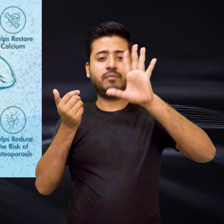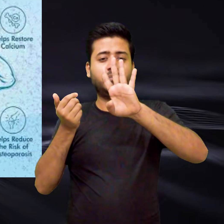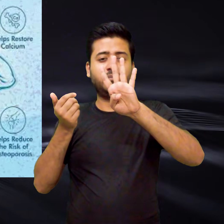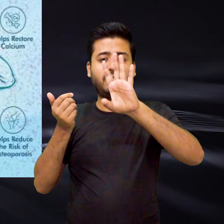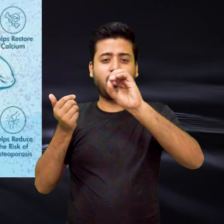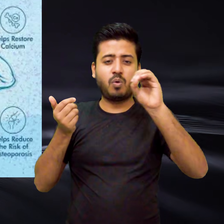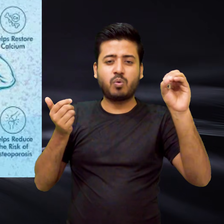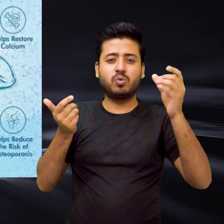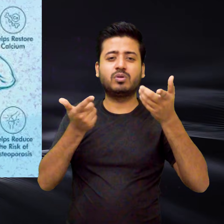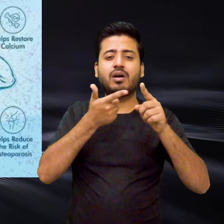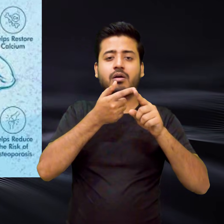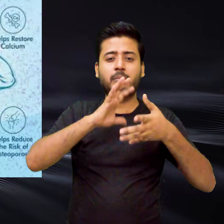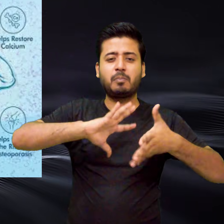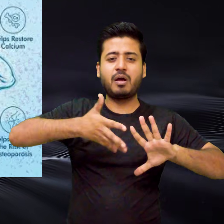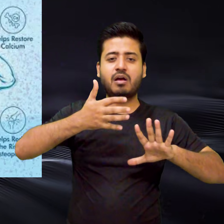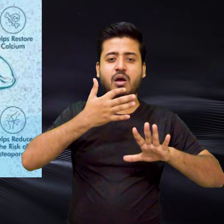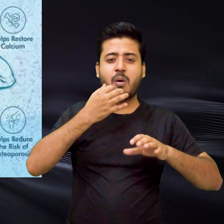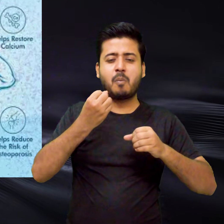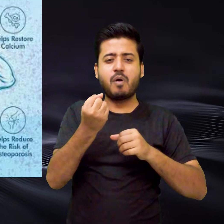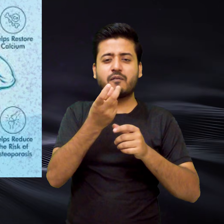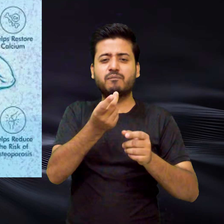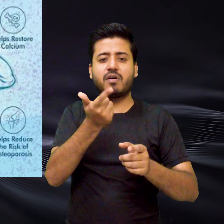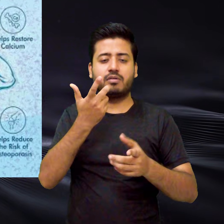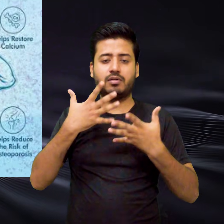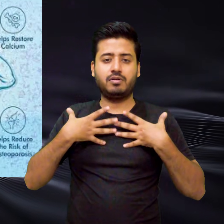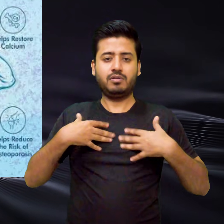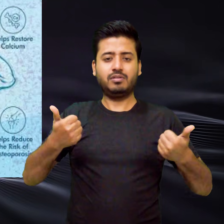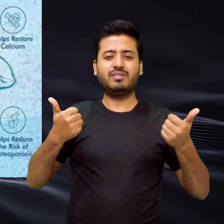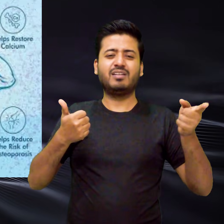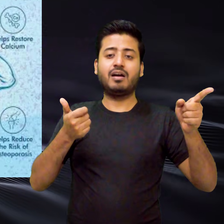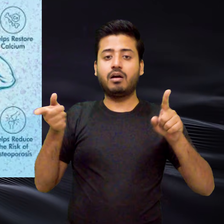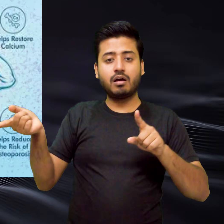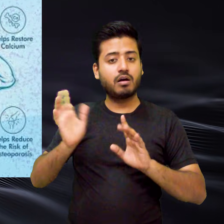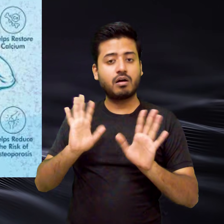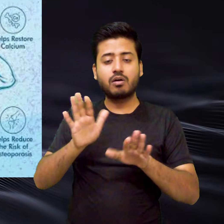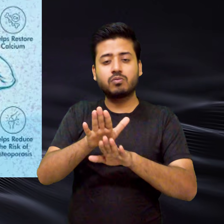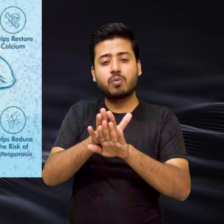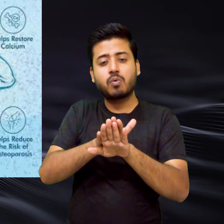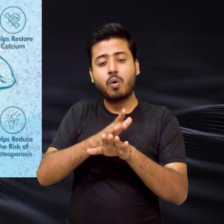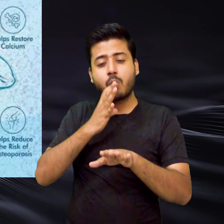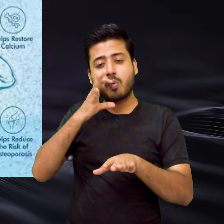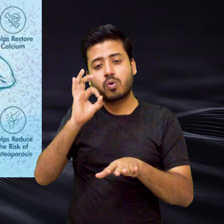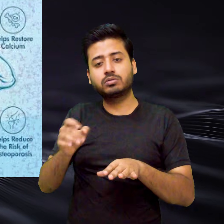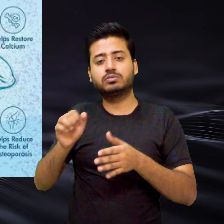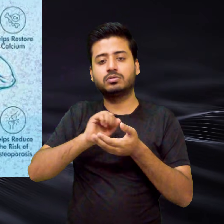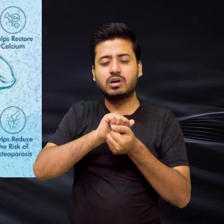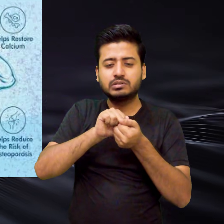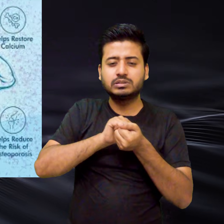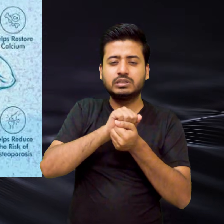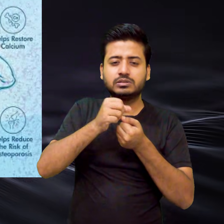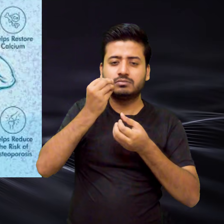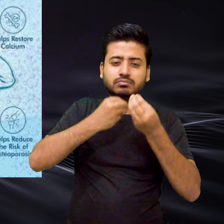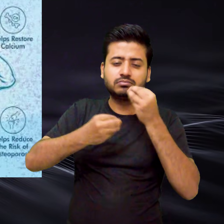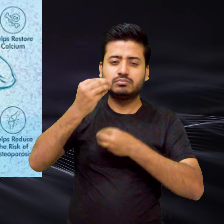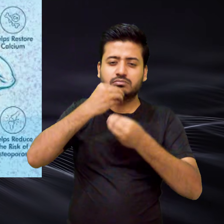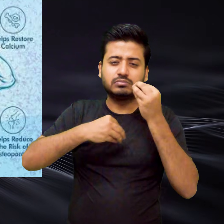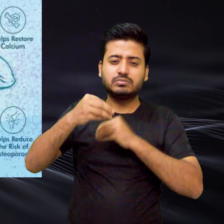DULCIAs are the common, edible type sold in stores for eating or cooking. While they are highly nutritious and offer health